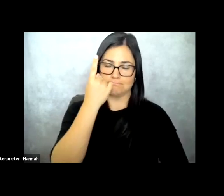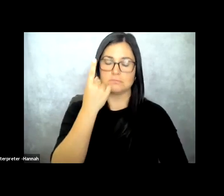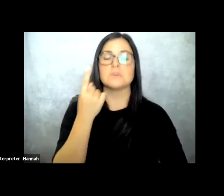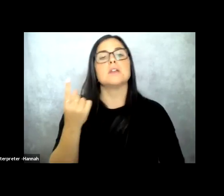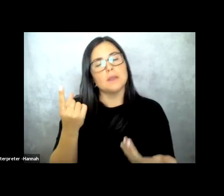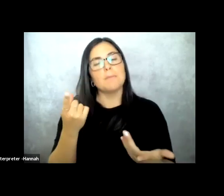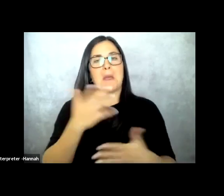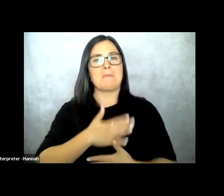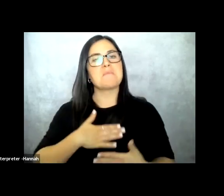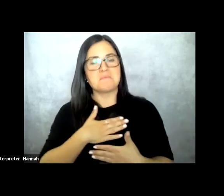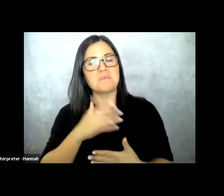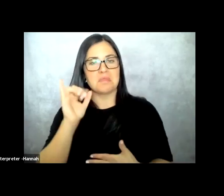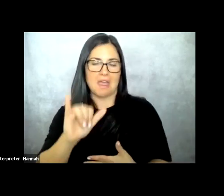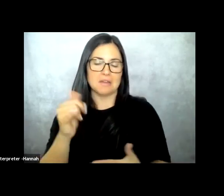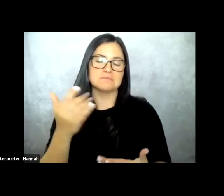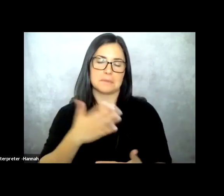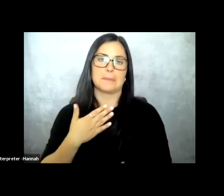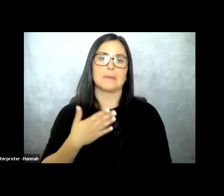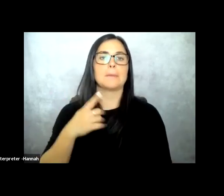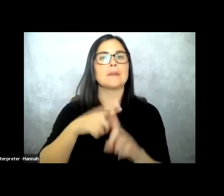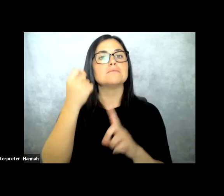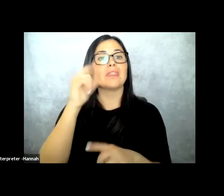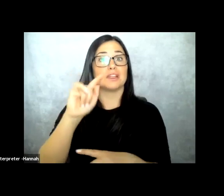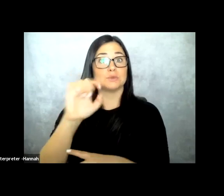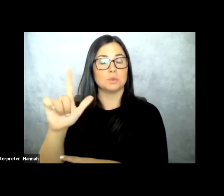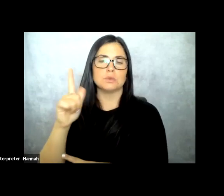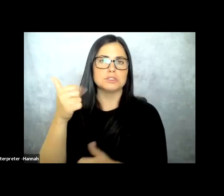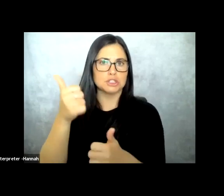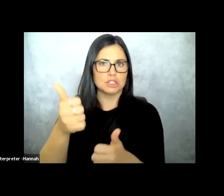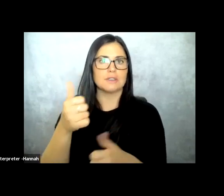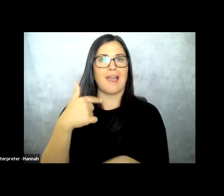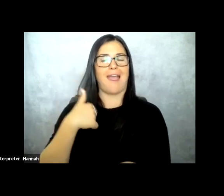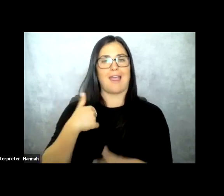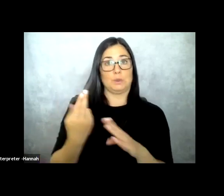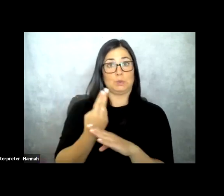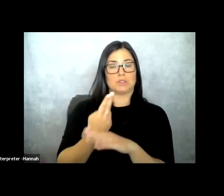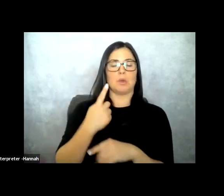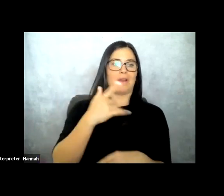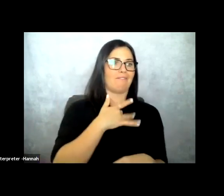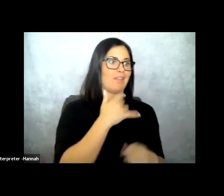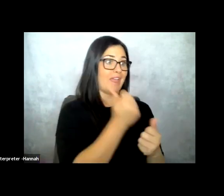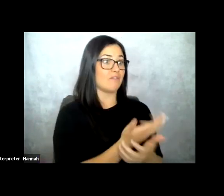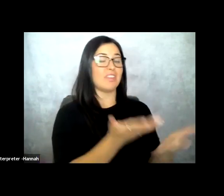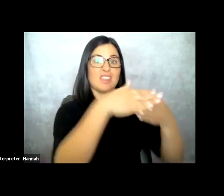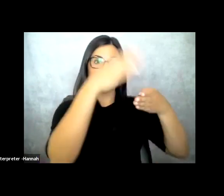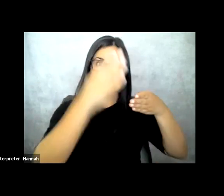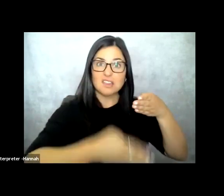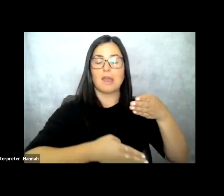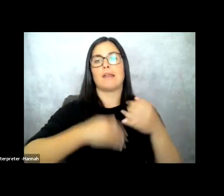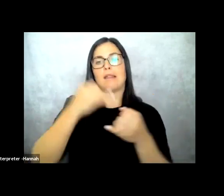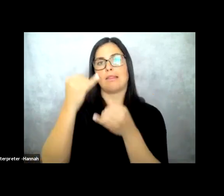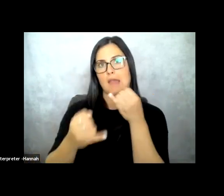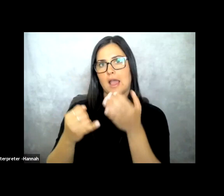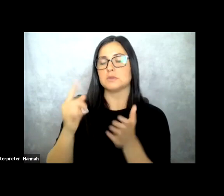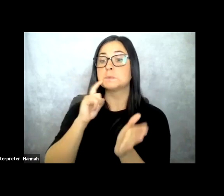enjoyed it. And it's a good tool. I run it when I feel like I've done everything else, and then it